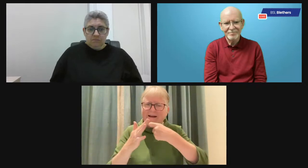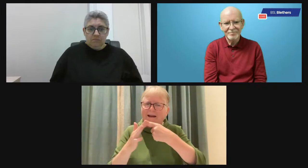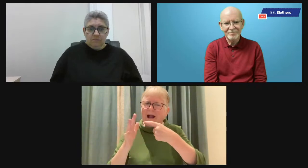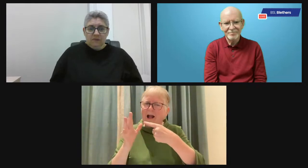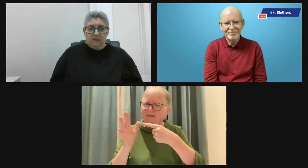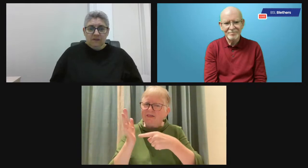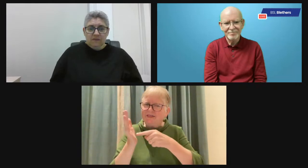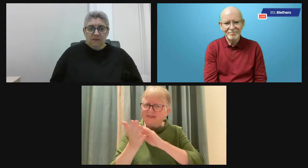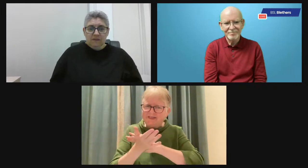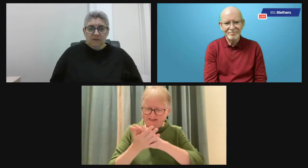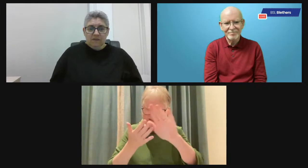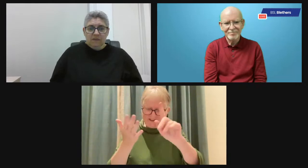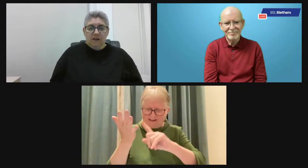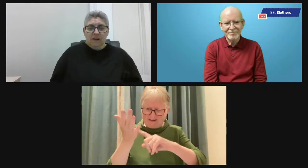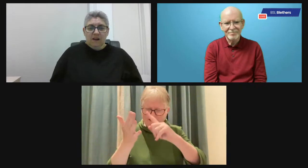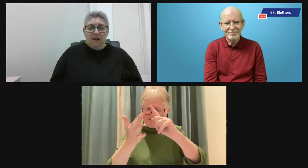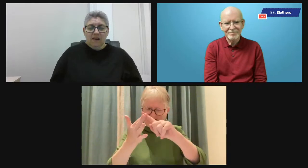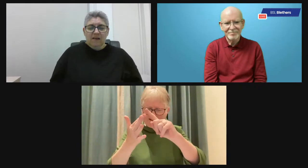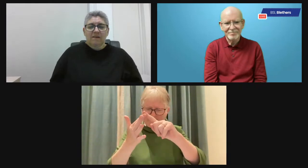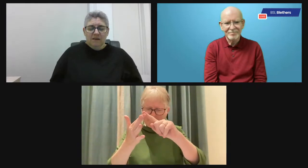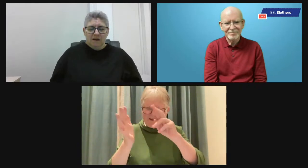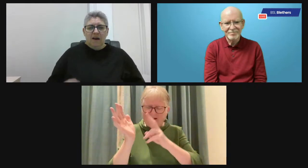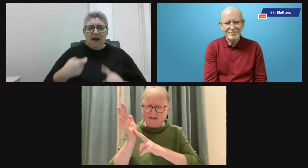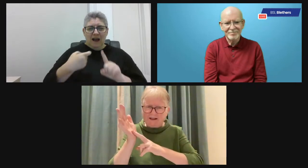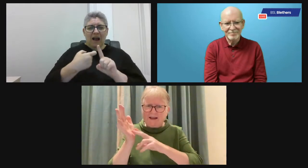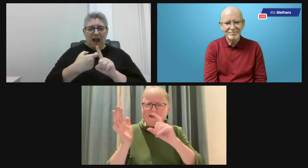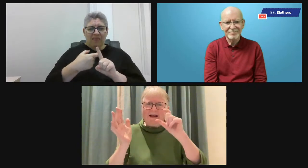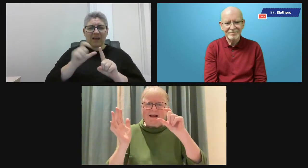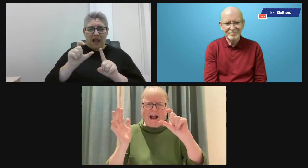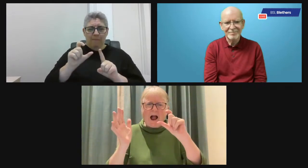up in Scotland, we have